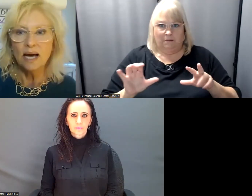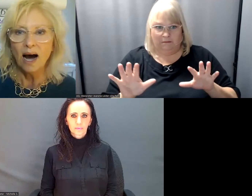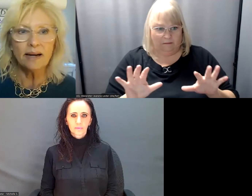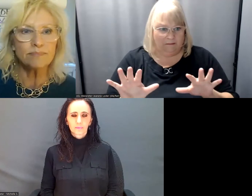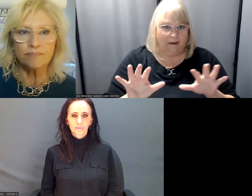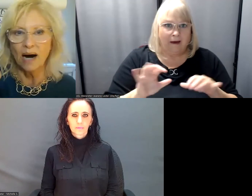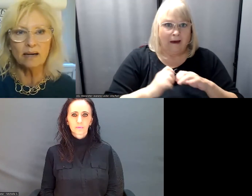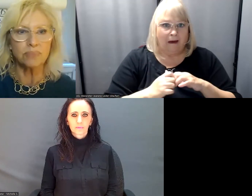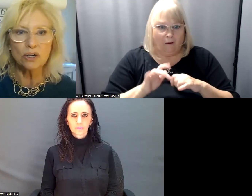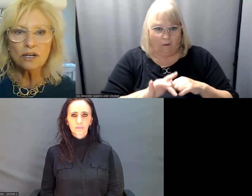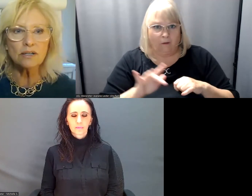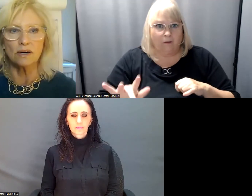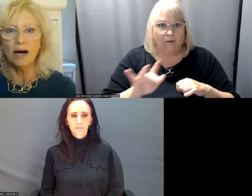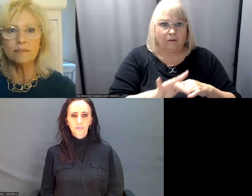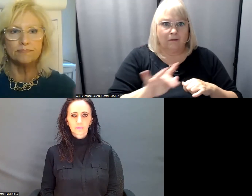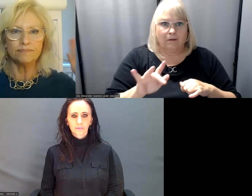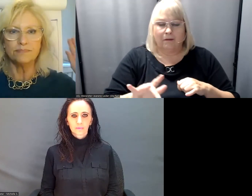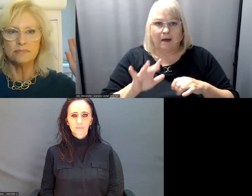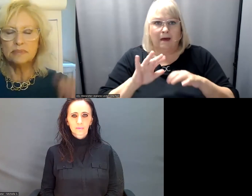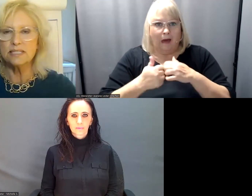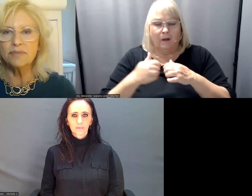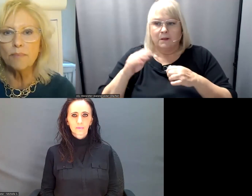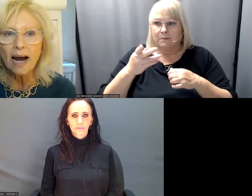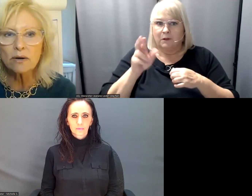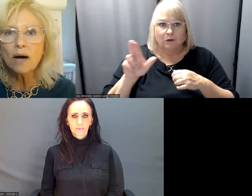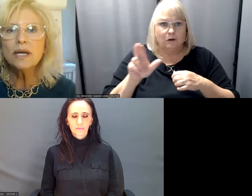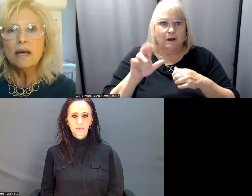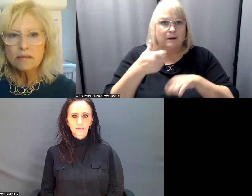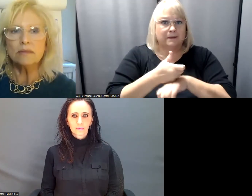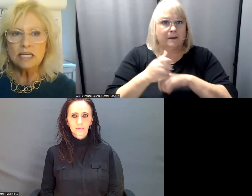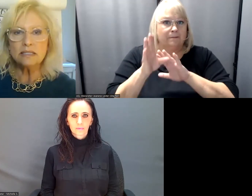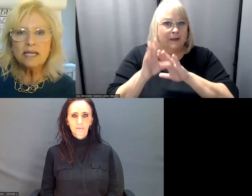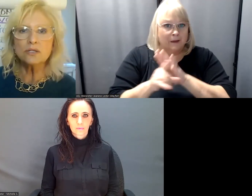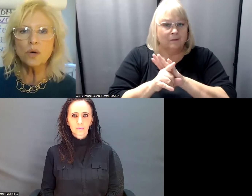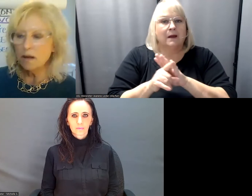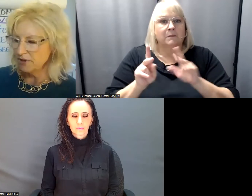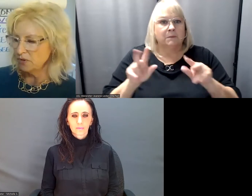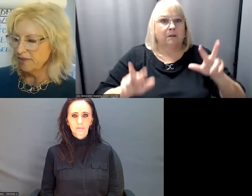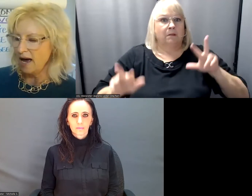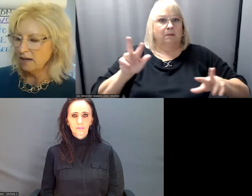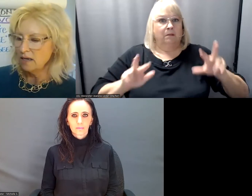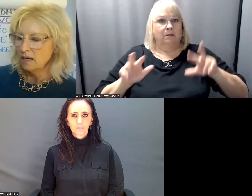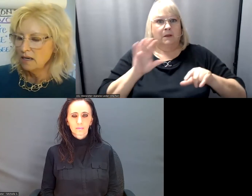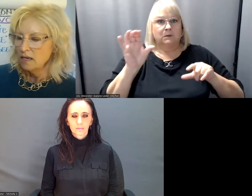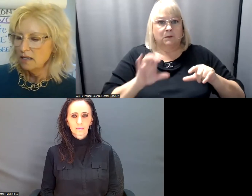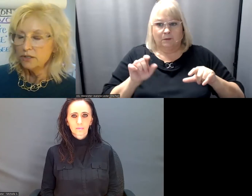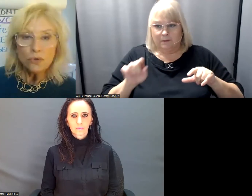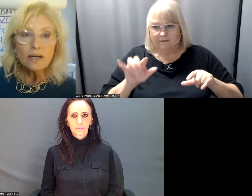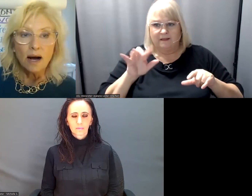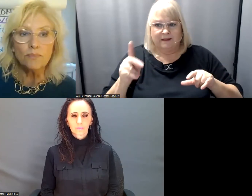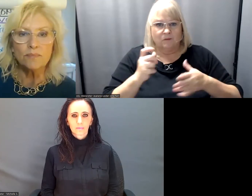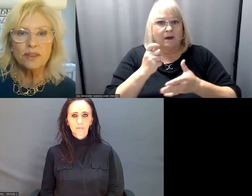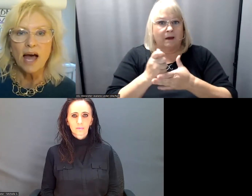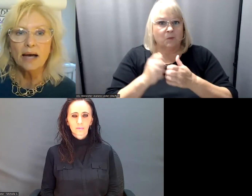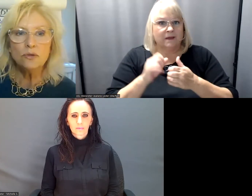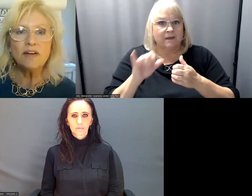and how to blur or how to set their background. These links will help them with that. You can